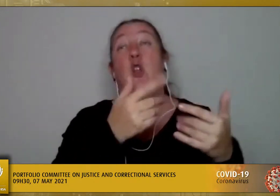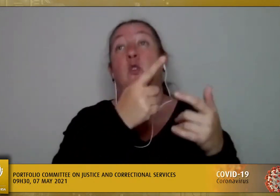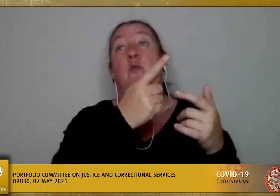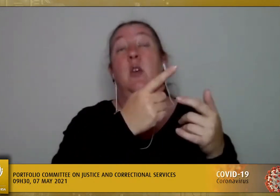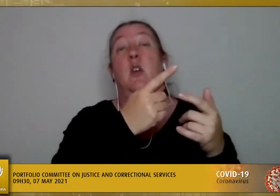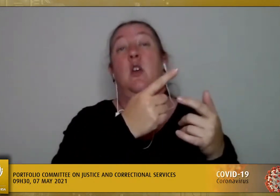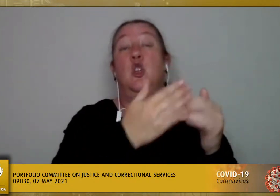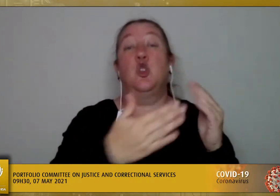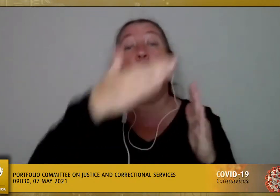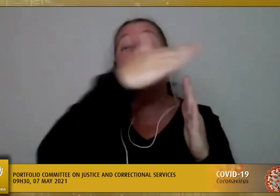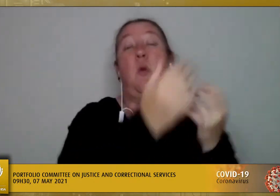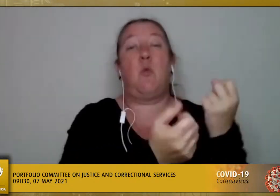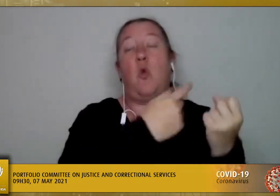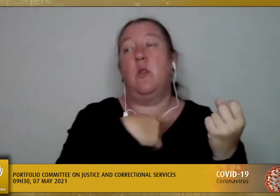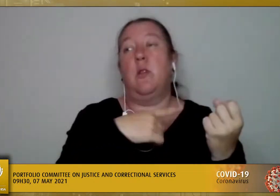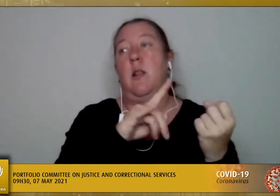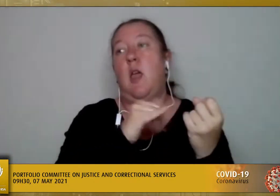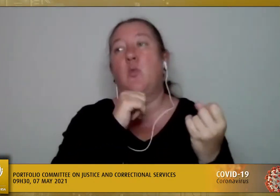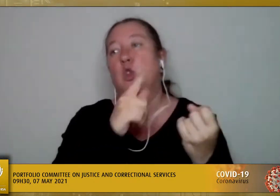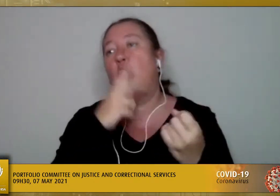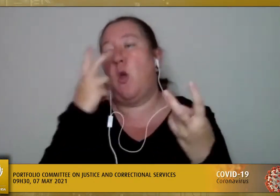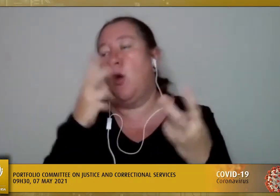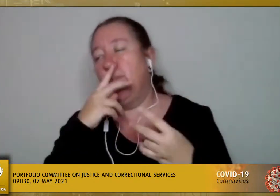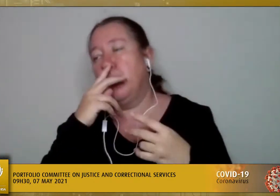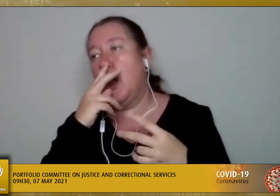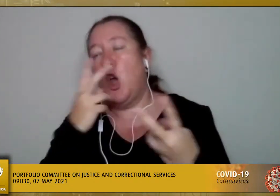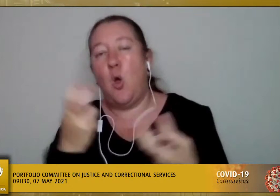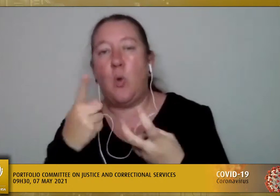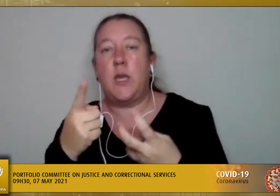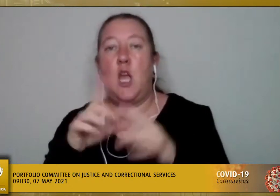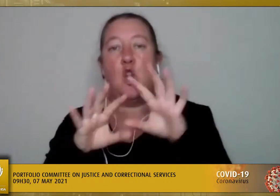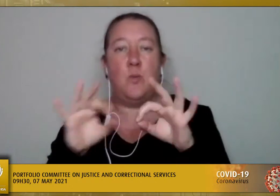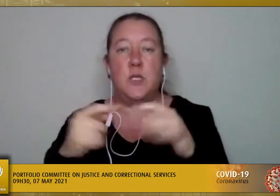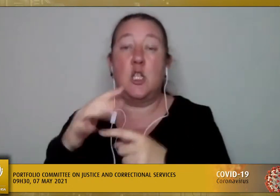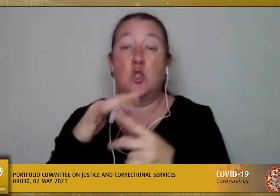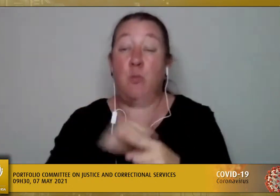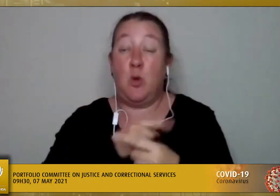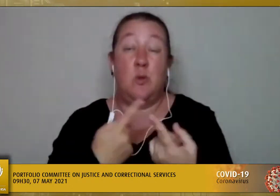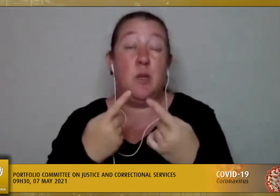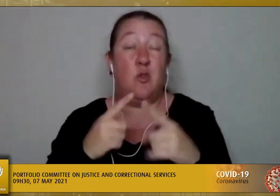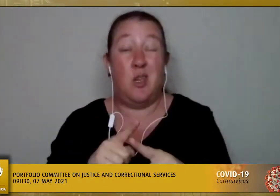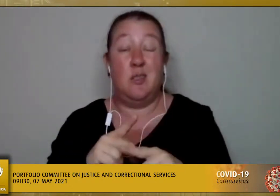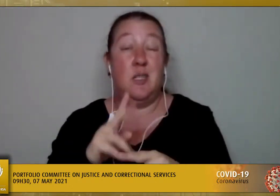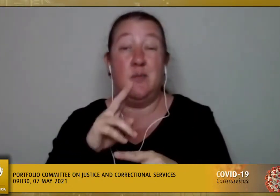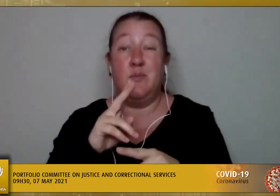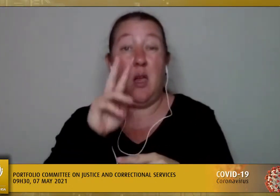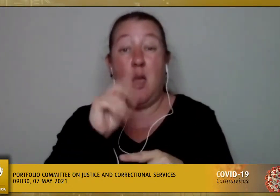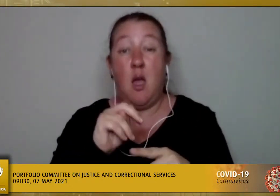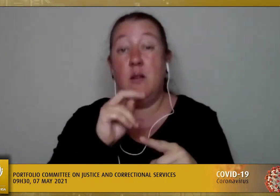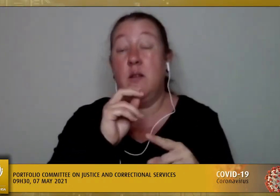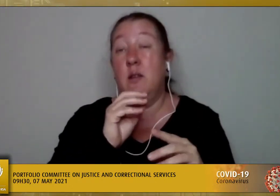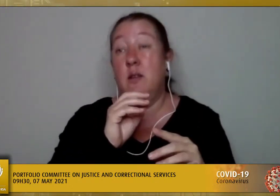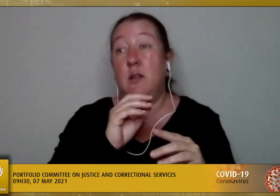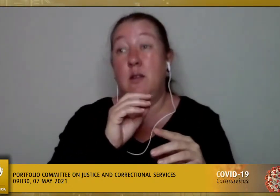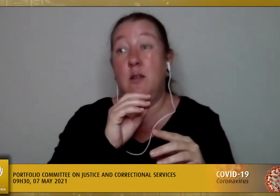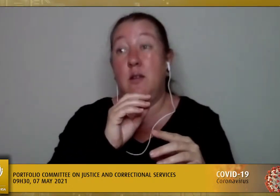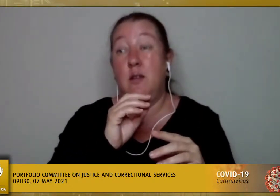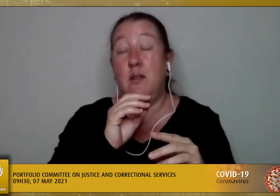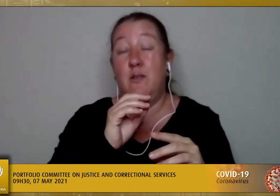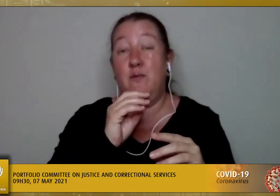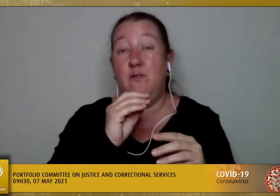looking at options and scenarios because I agree completely it is an untenable situation that our